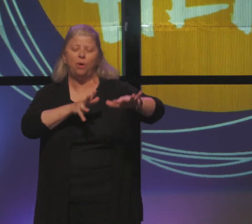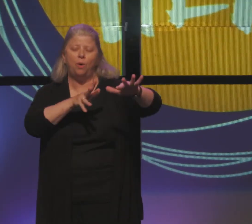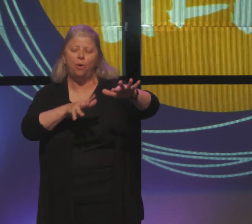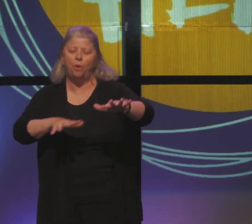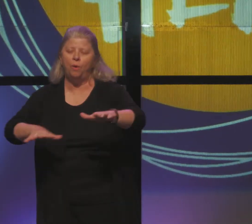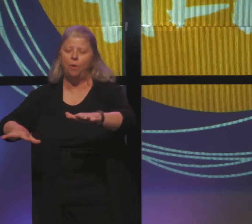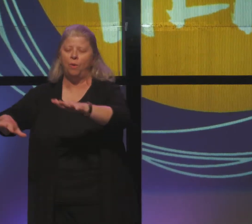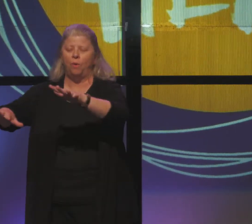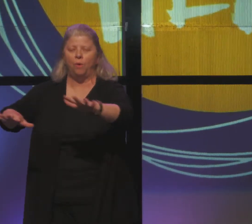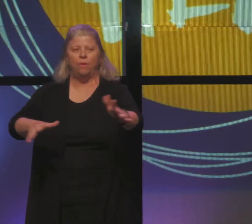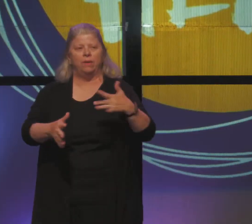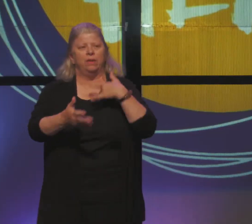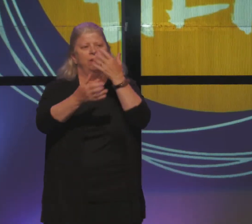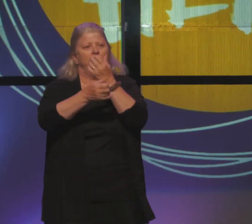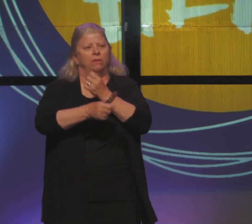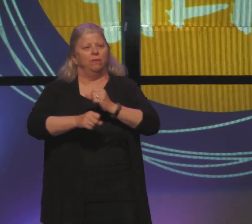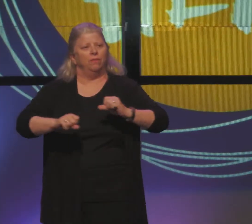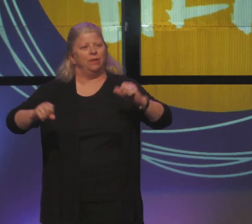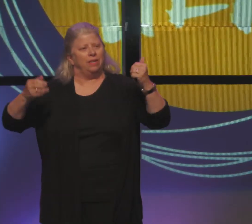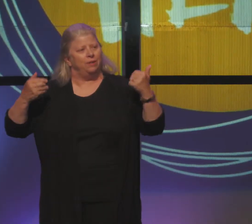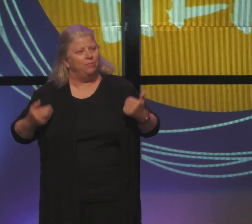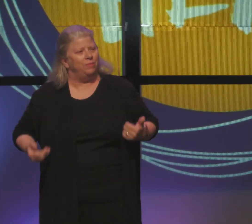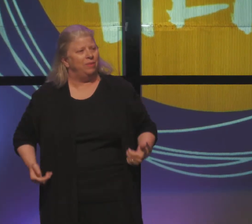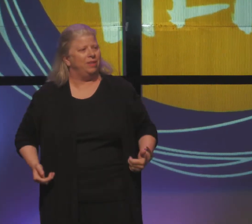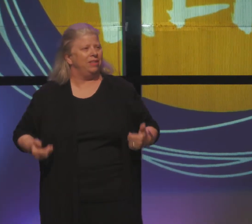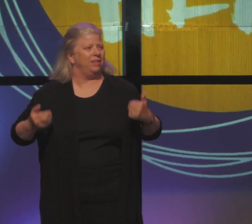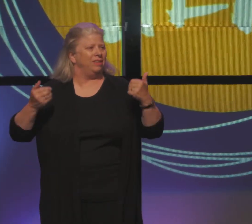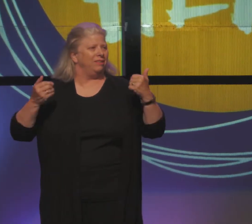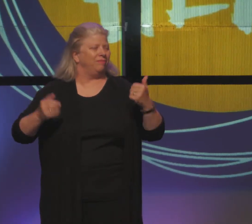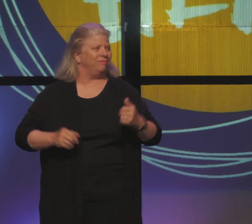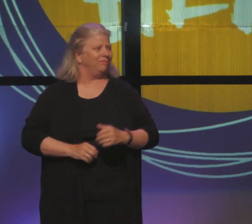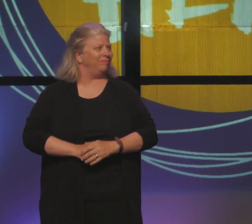the freedom to be.